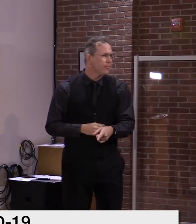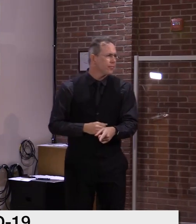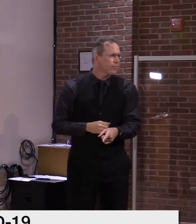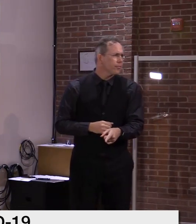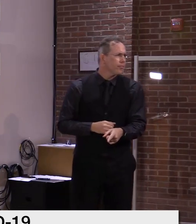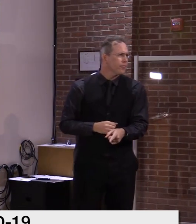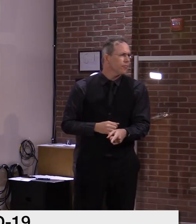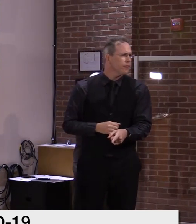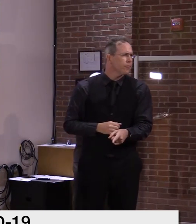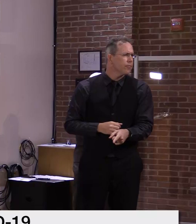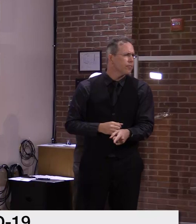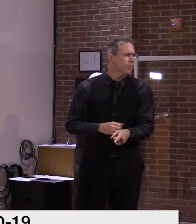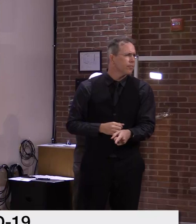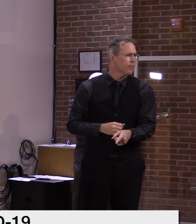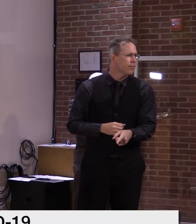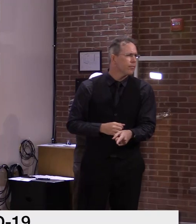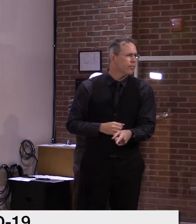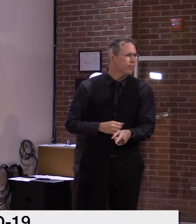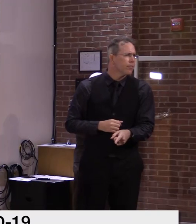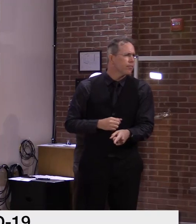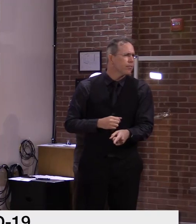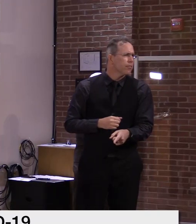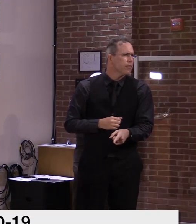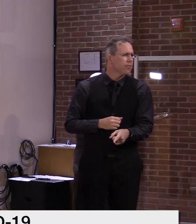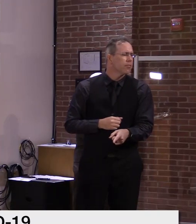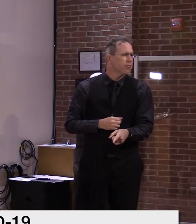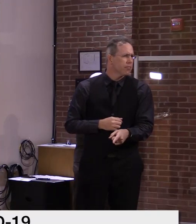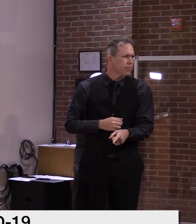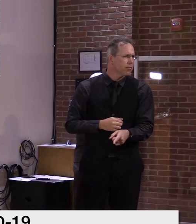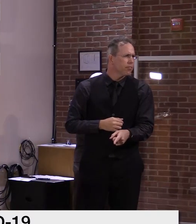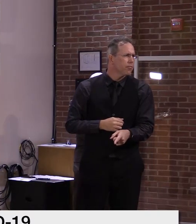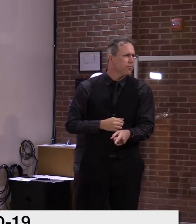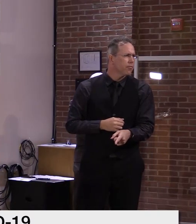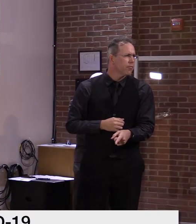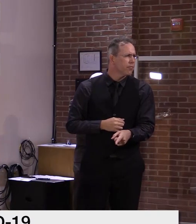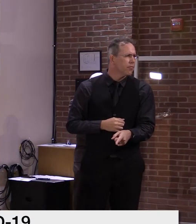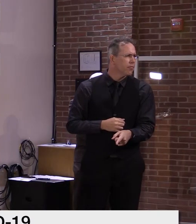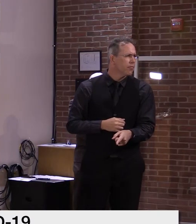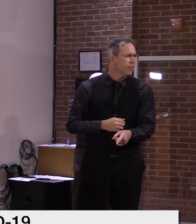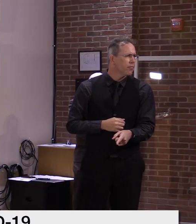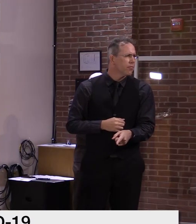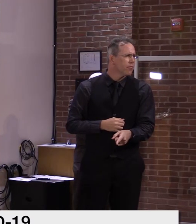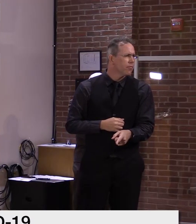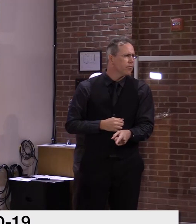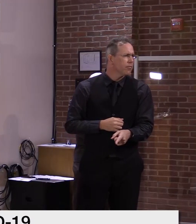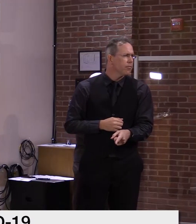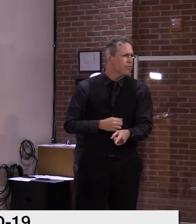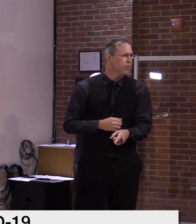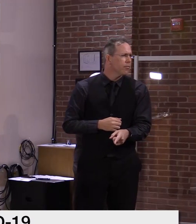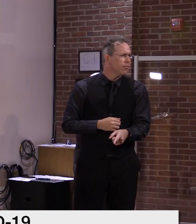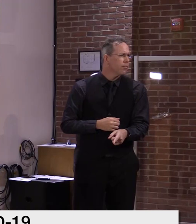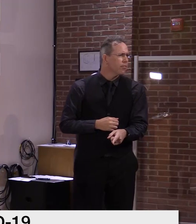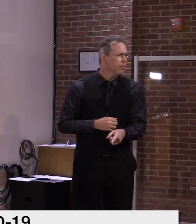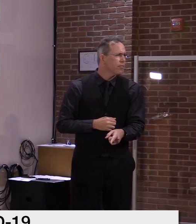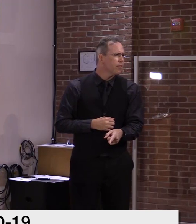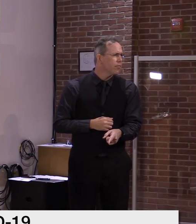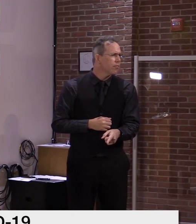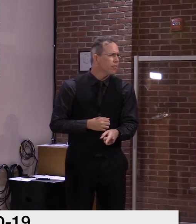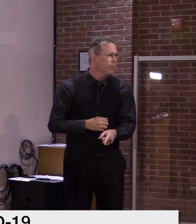transparency from VSP with several arrests, specifically regarding numerous